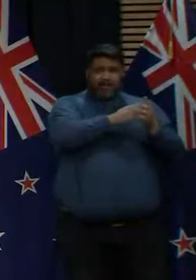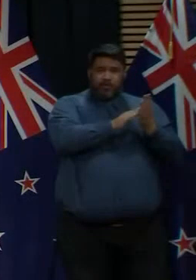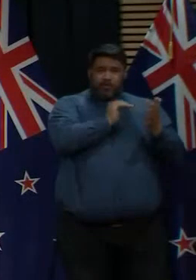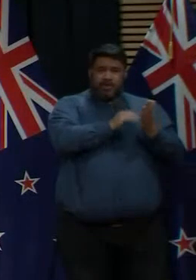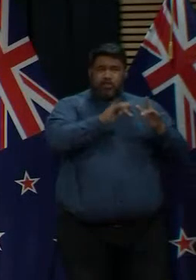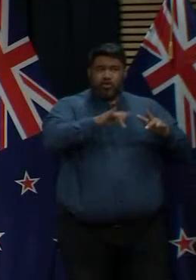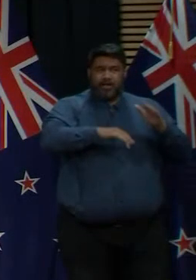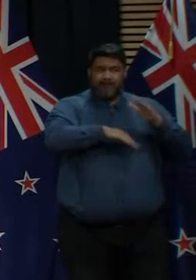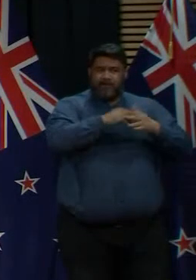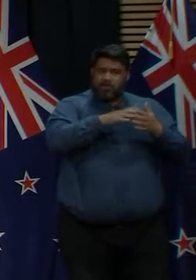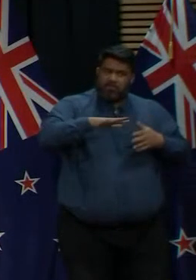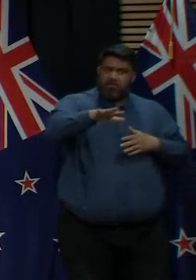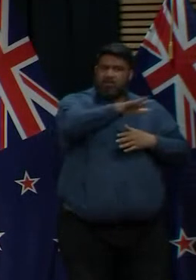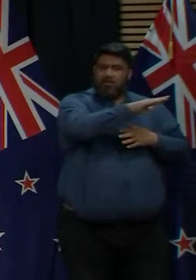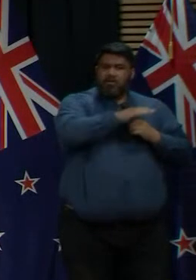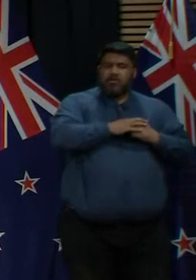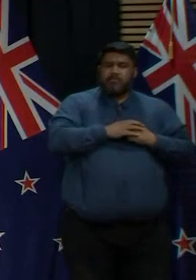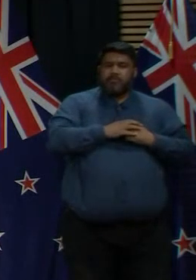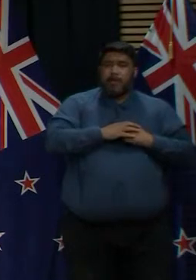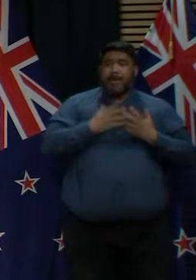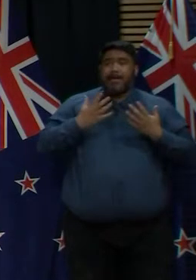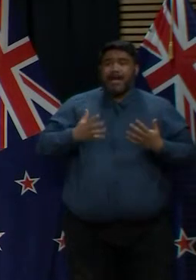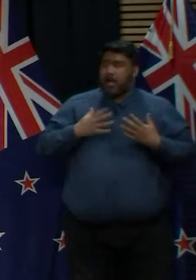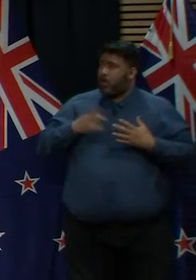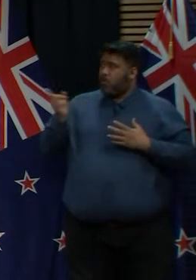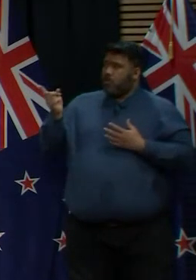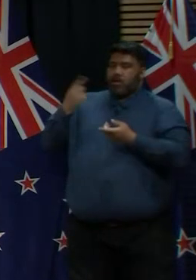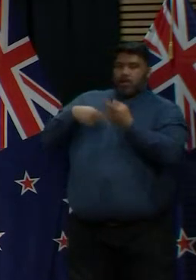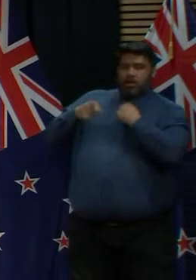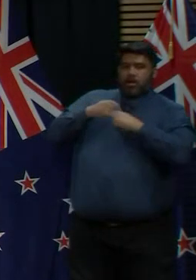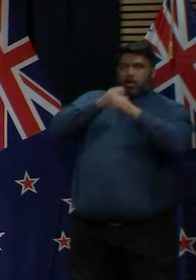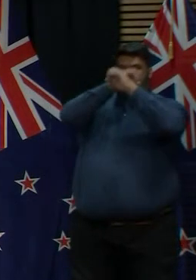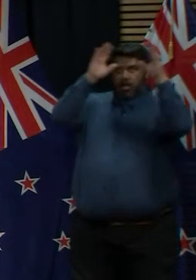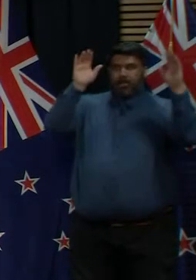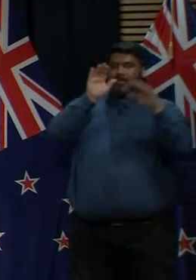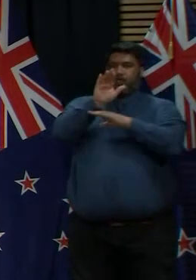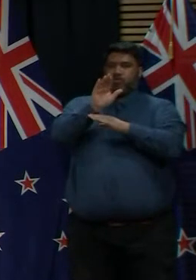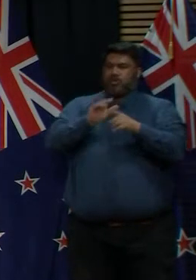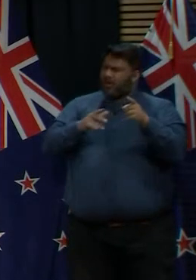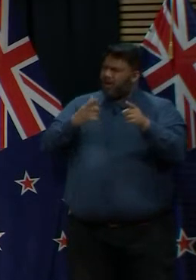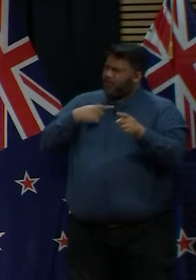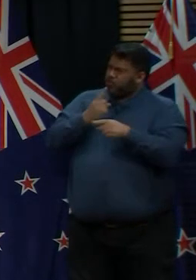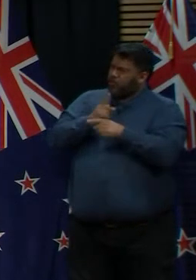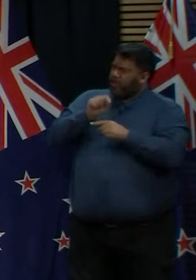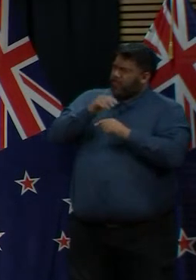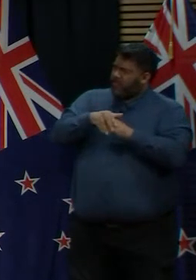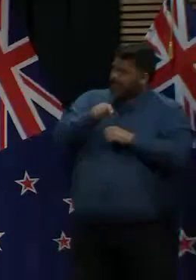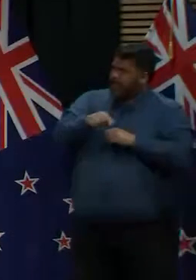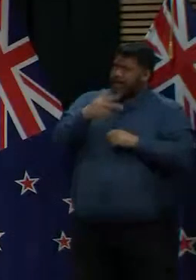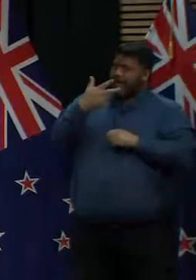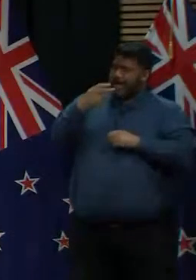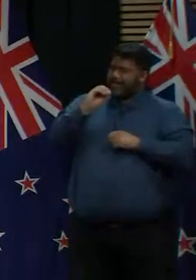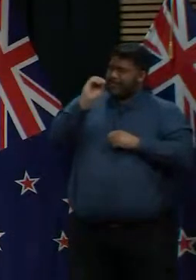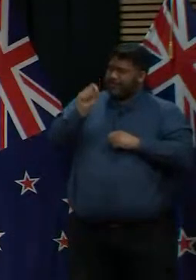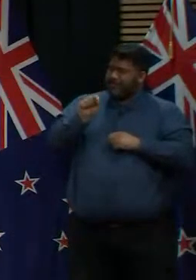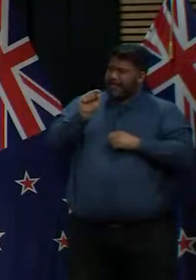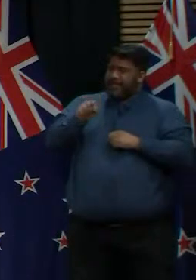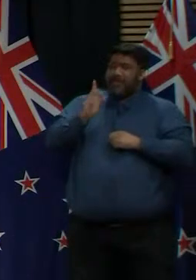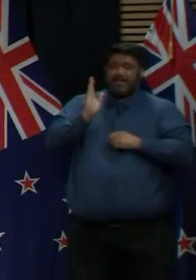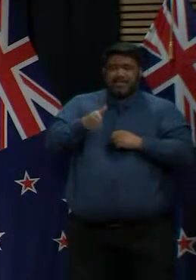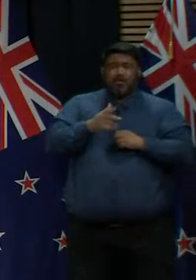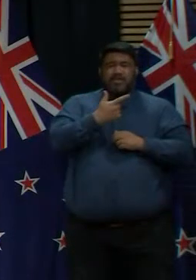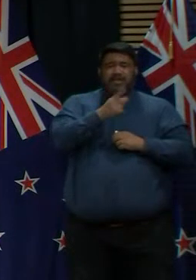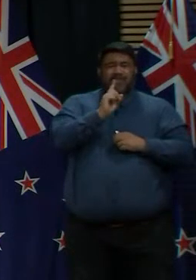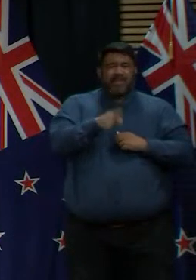What you see today is what the future can look like with a vaccinated population. But at 80%, we're still looking at 7,000 deaths. So is